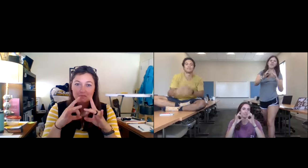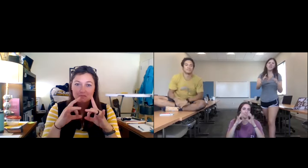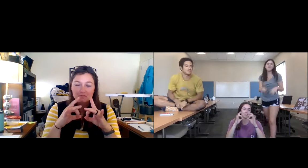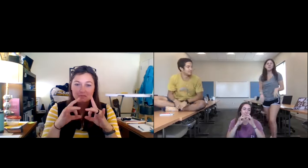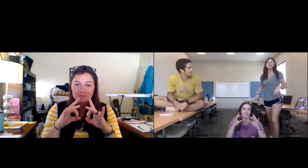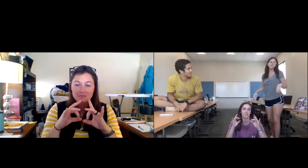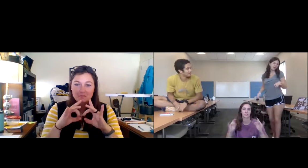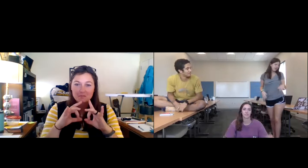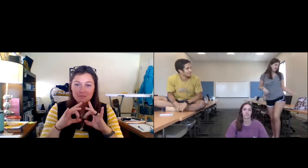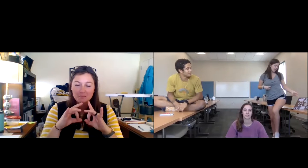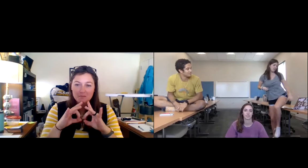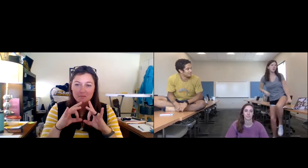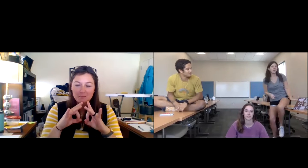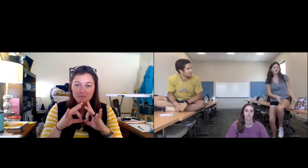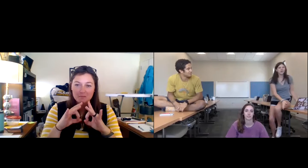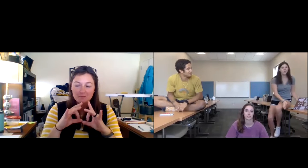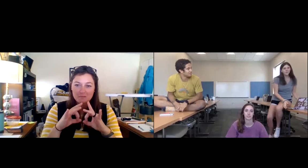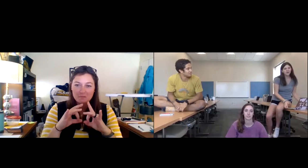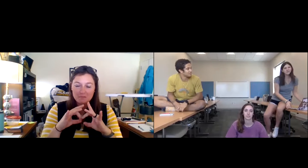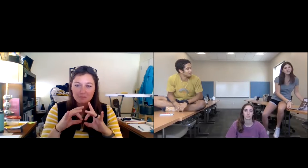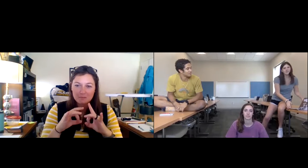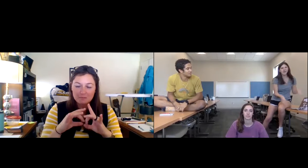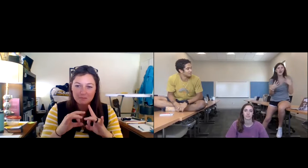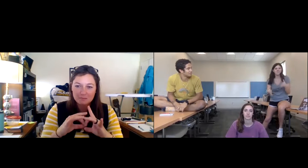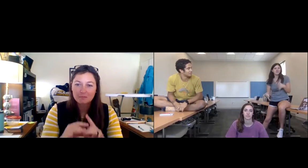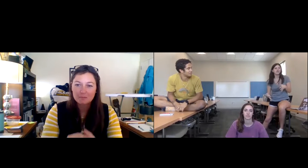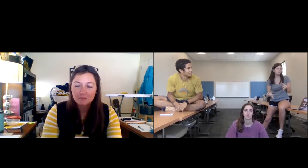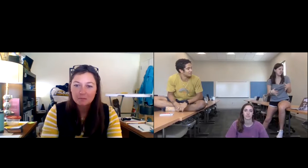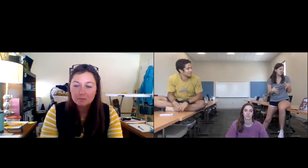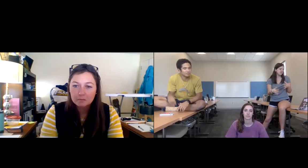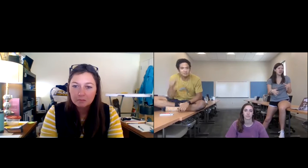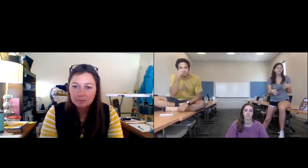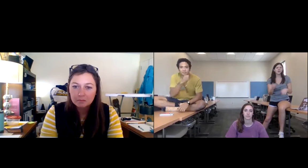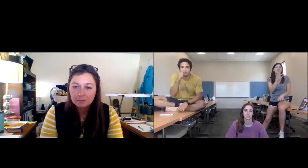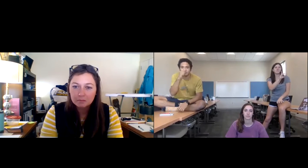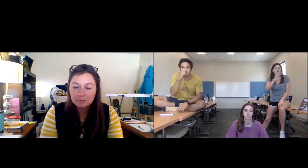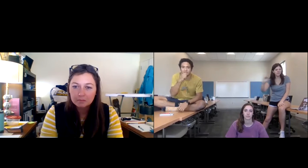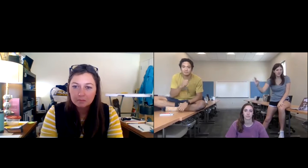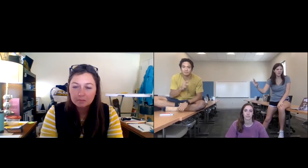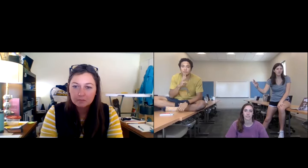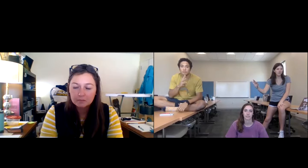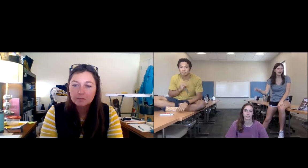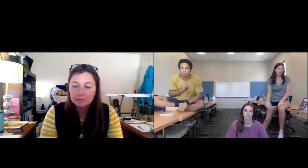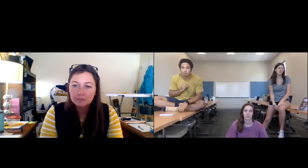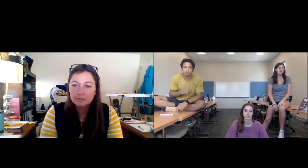And there are some brands like Starbucks and like Walmart and stuff that have their own signs where you don't have to finger spell it all the way out. Like you wouldn't have to